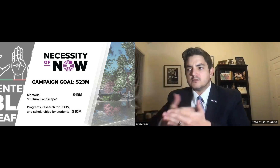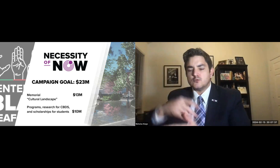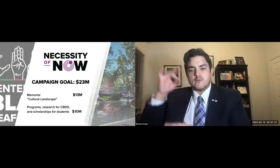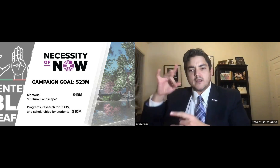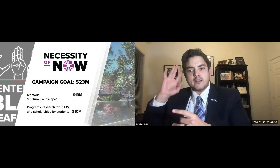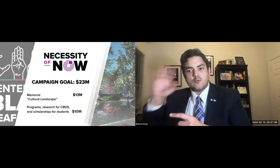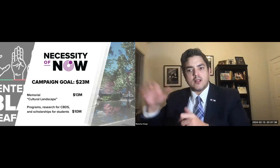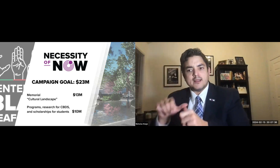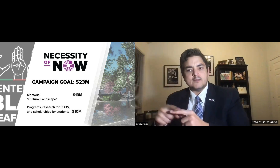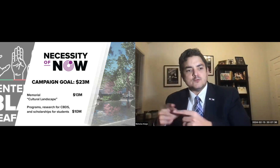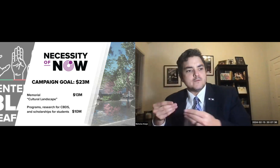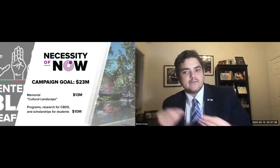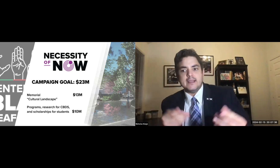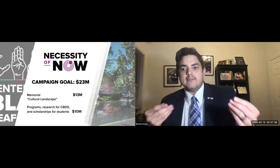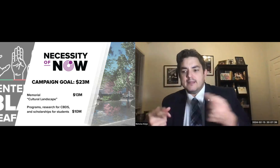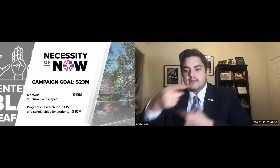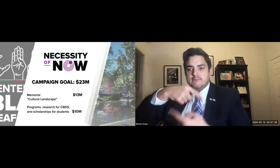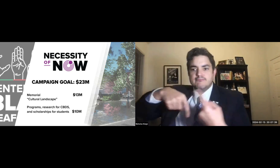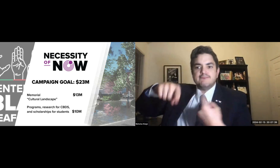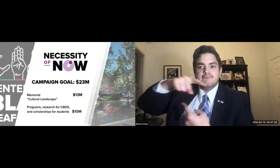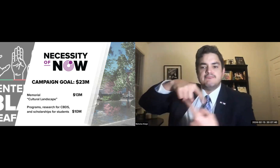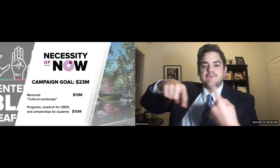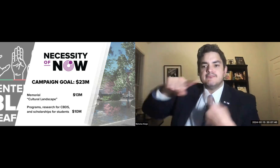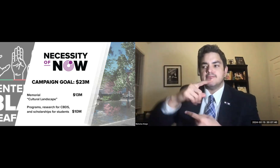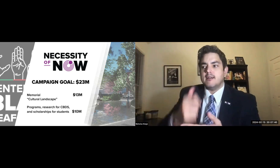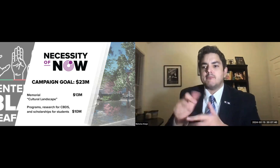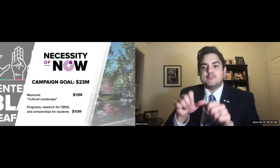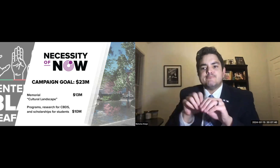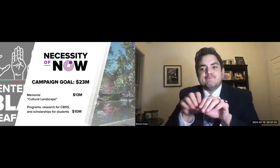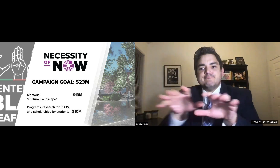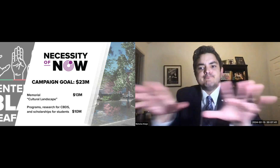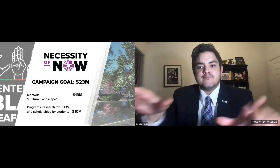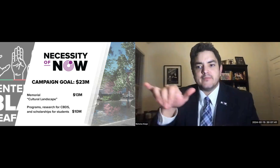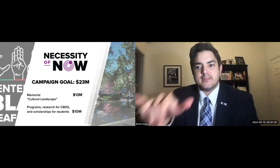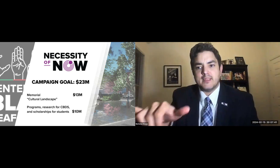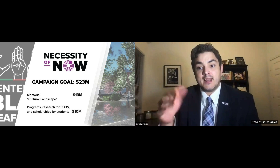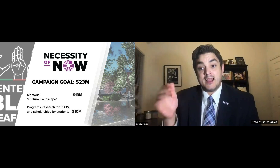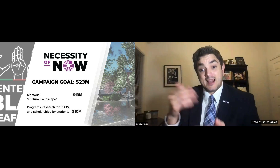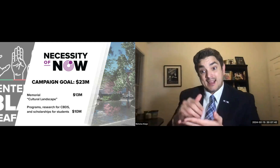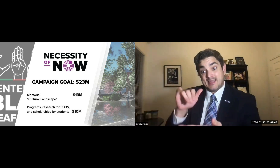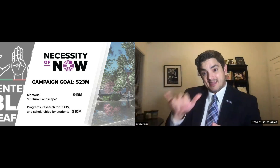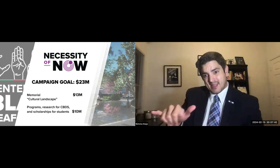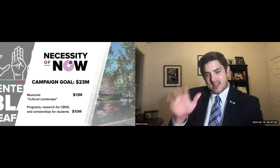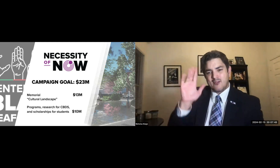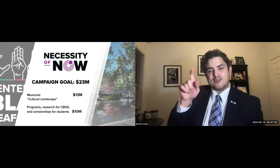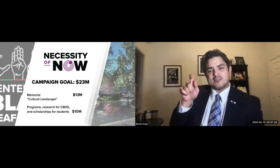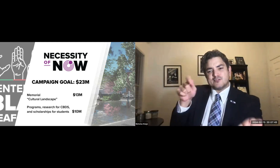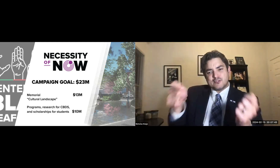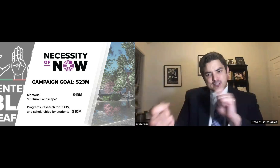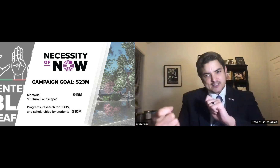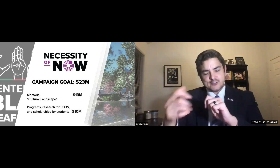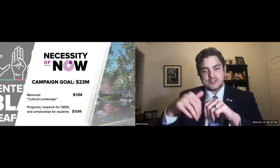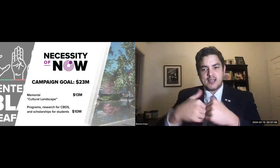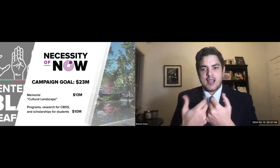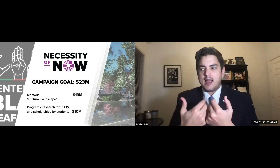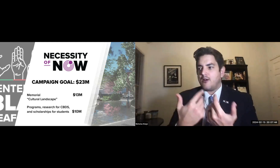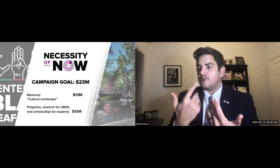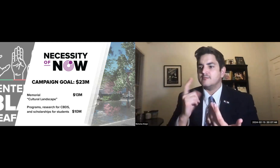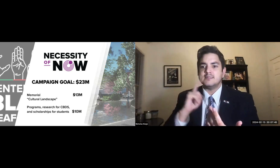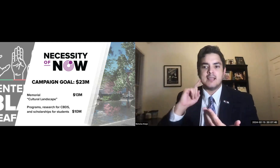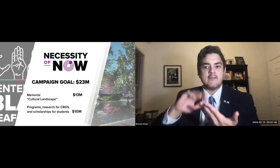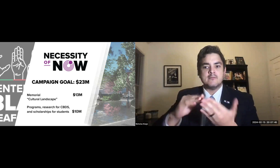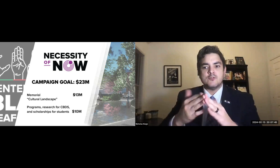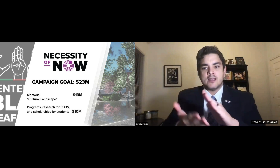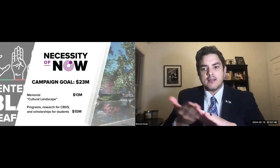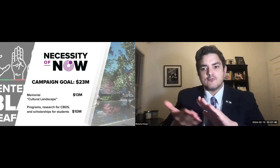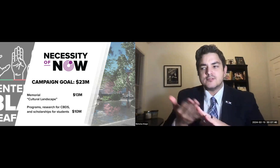to add to the research and knowledge base, because we know that we're going to find more information. And once we find that information and collect